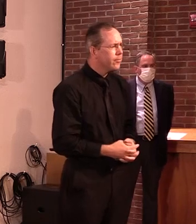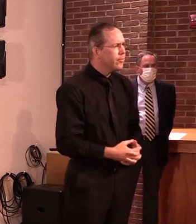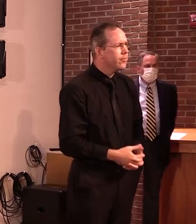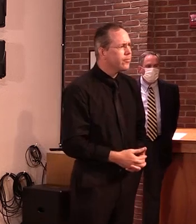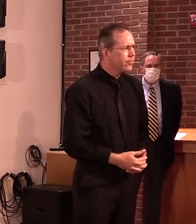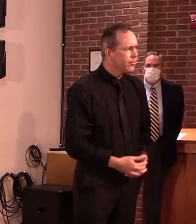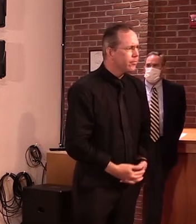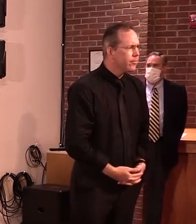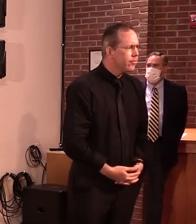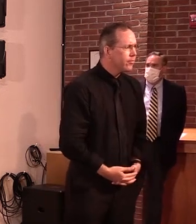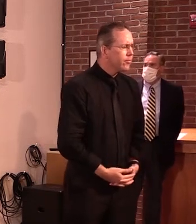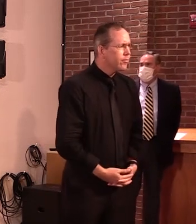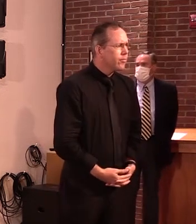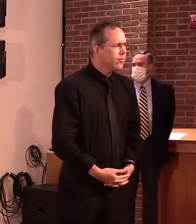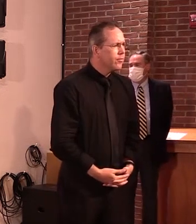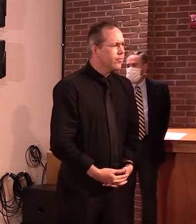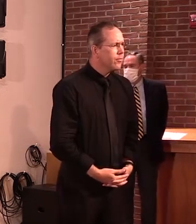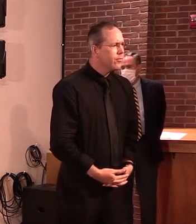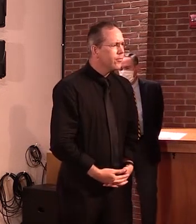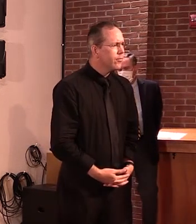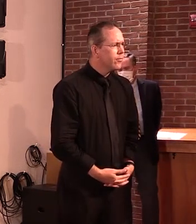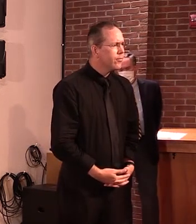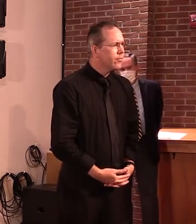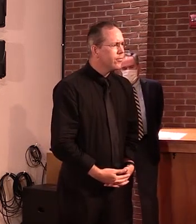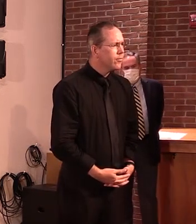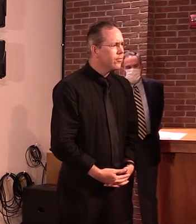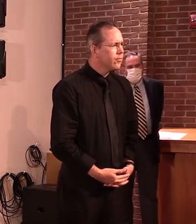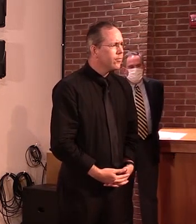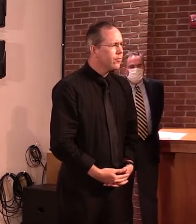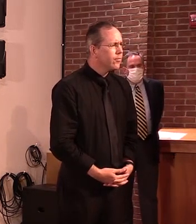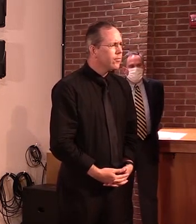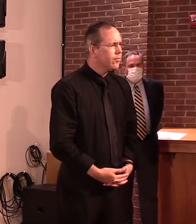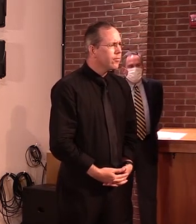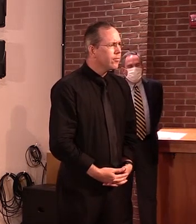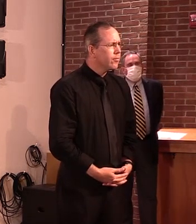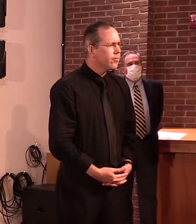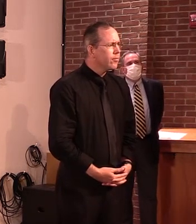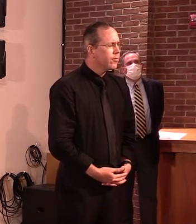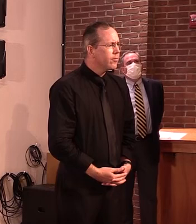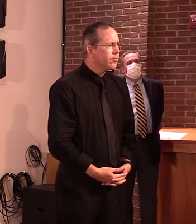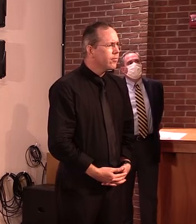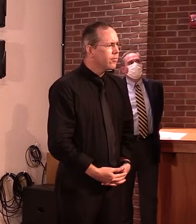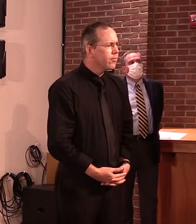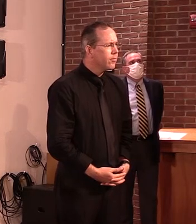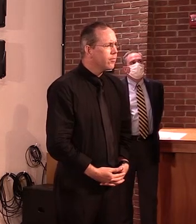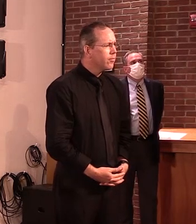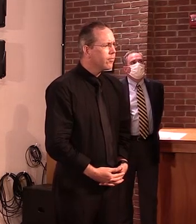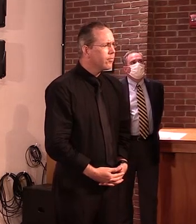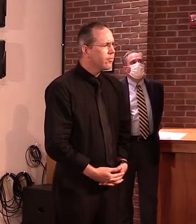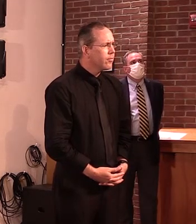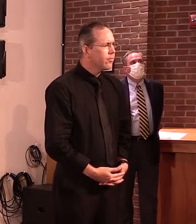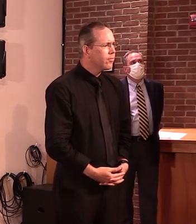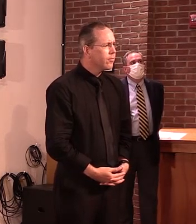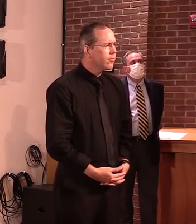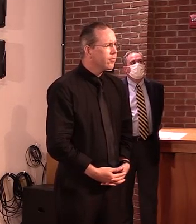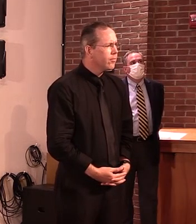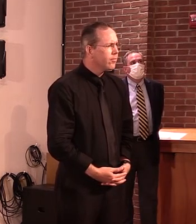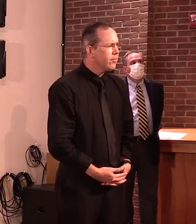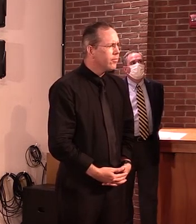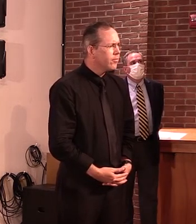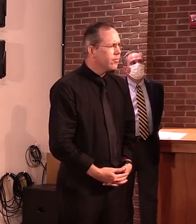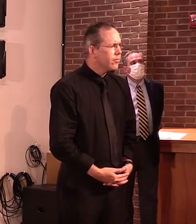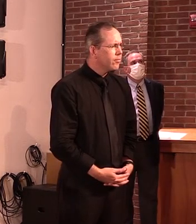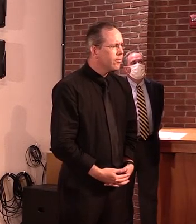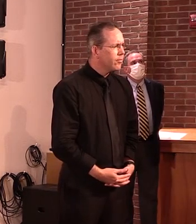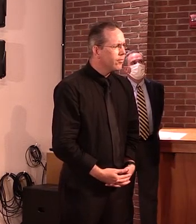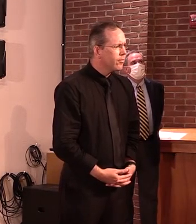when anti-police protesters, including some dressed in threatening Antifa riot gear, disrupt a peaceful, permanent